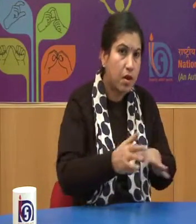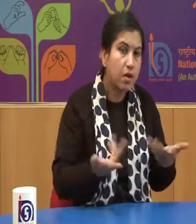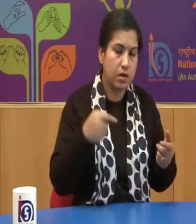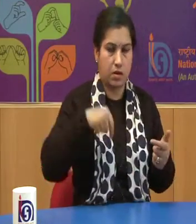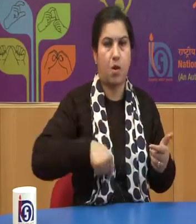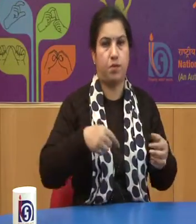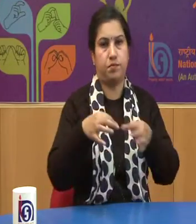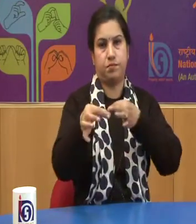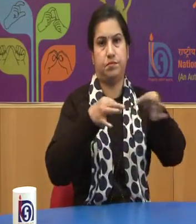Let us understand this.